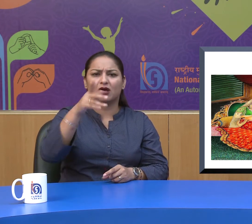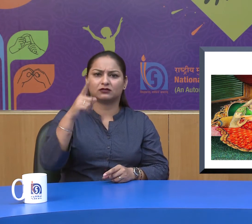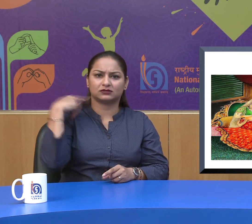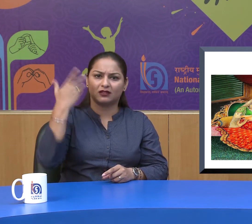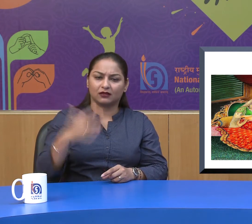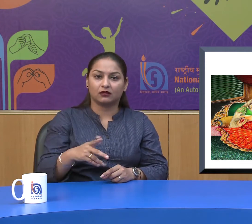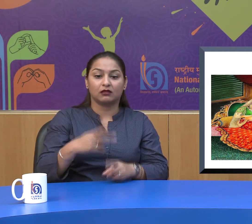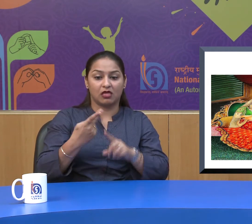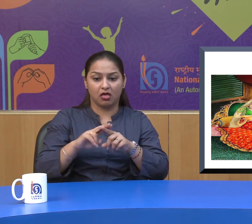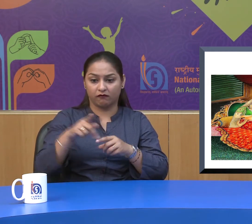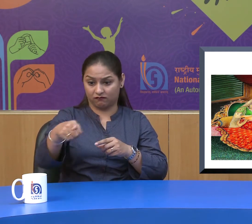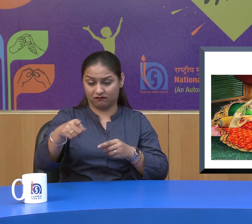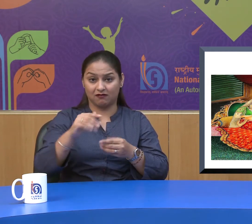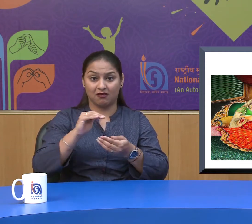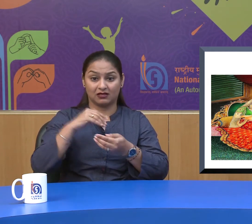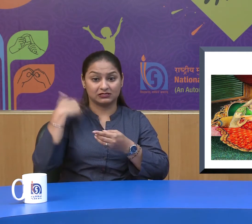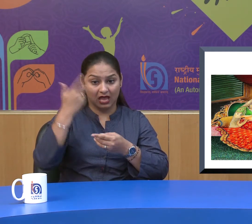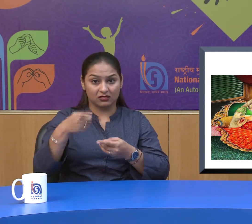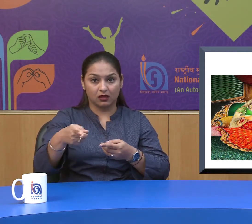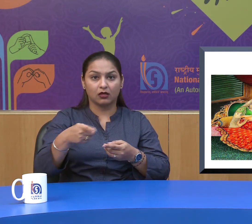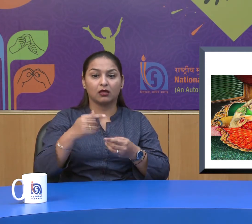Polygamy was permitted.